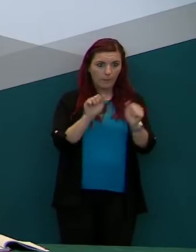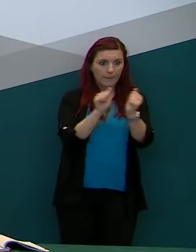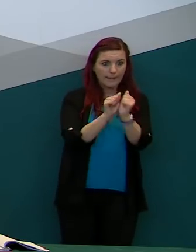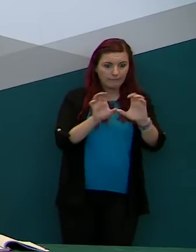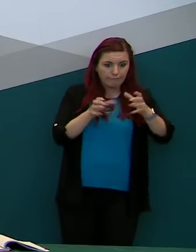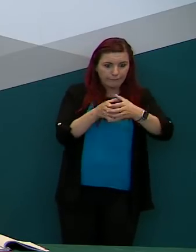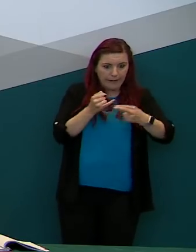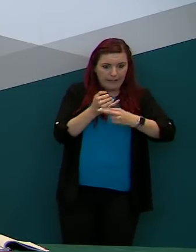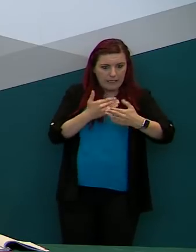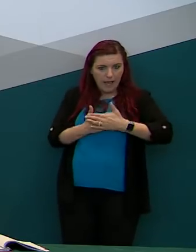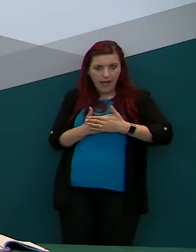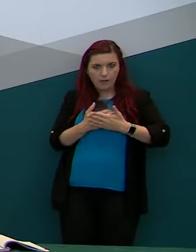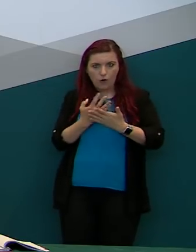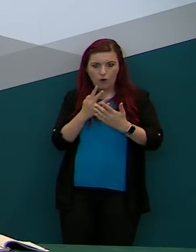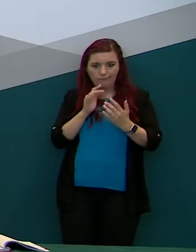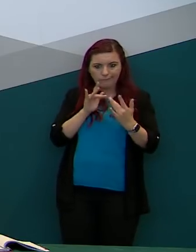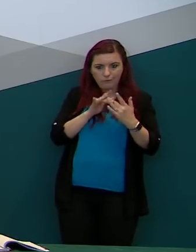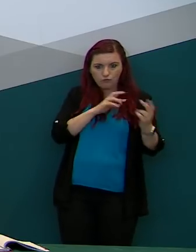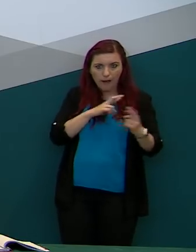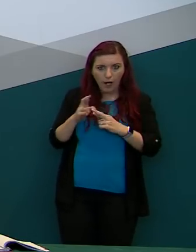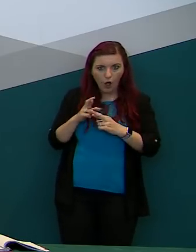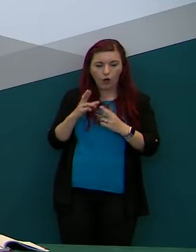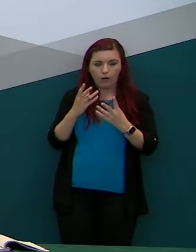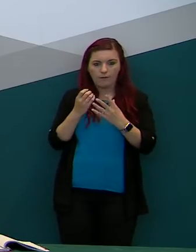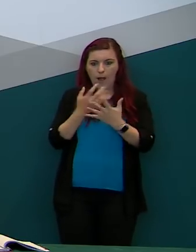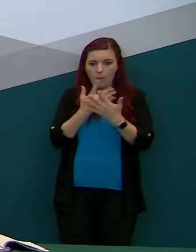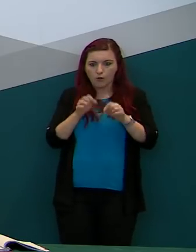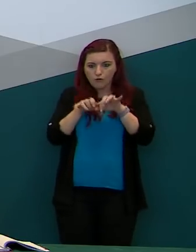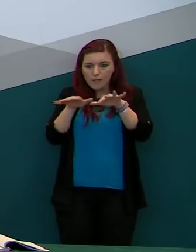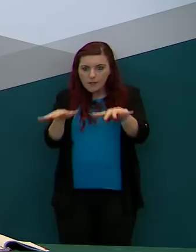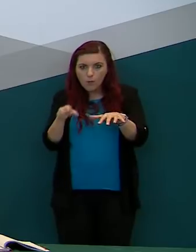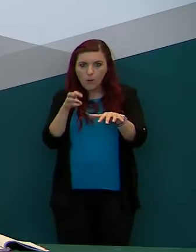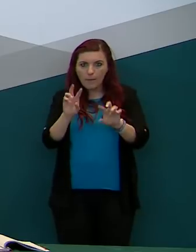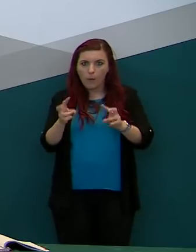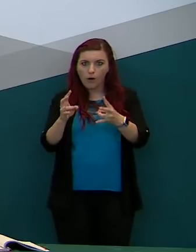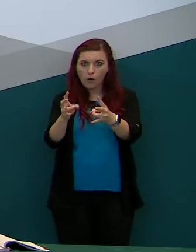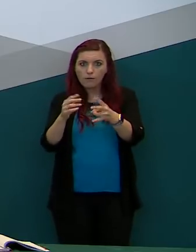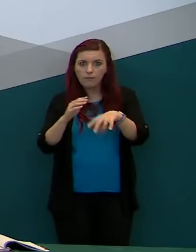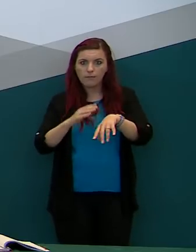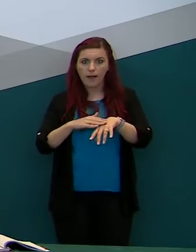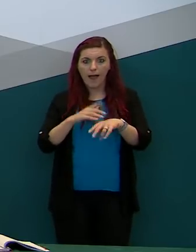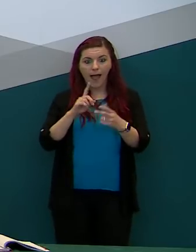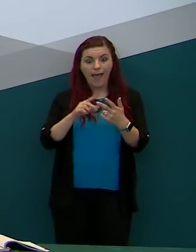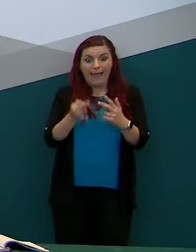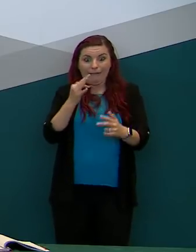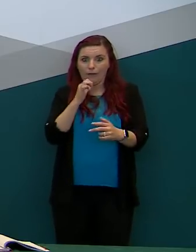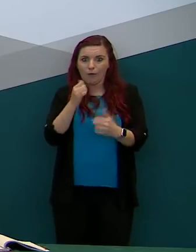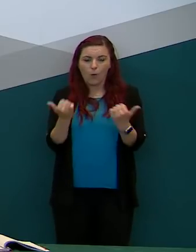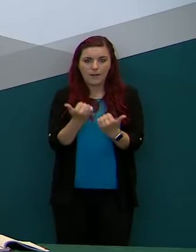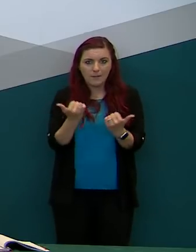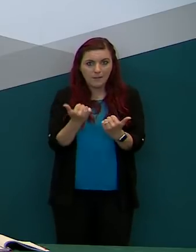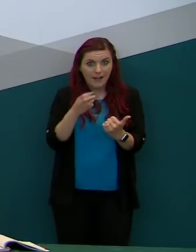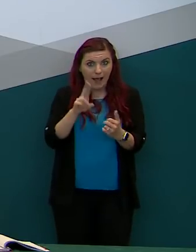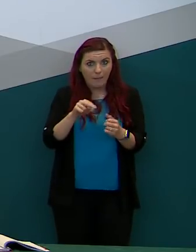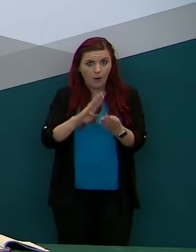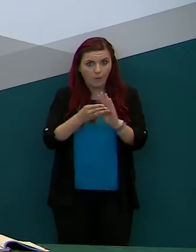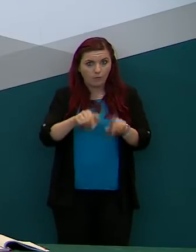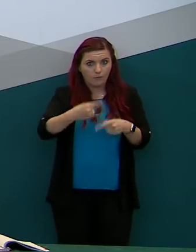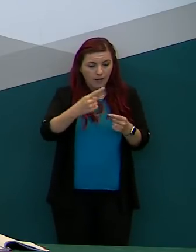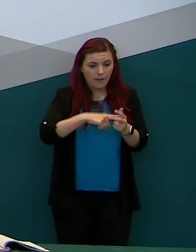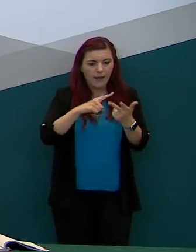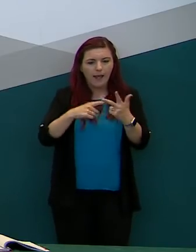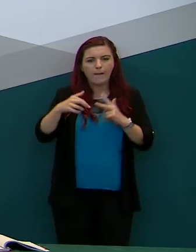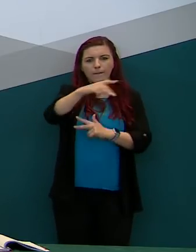close contact, it's readily transmissible. Influenza is transmitted before people are symptomatic, so it's challenging in that respect. And then from an environmental